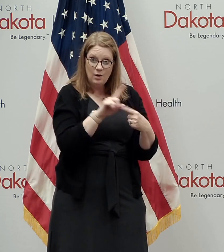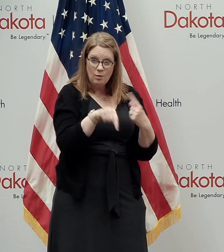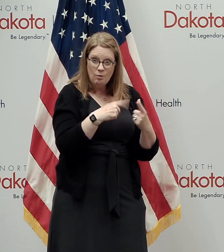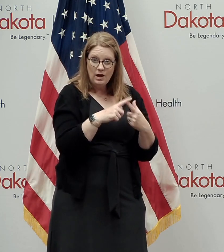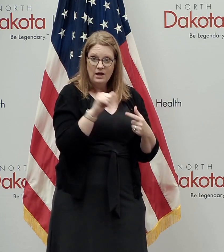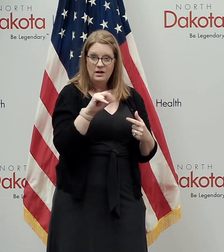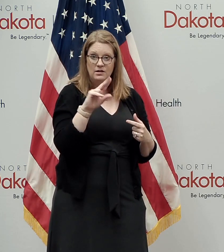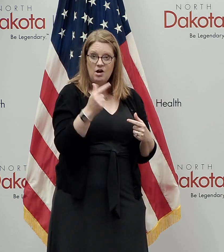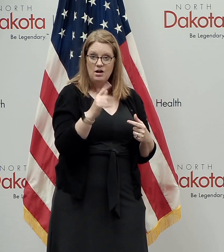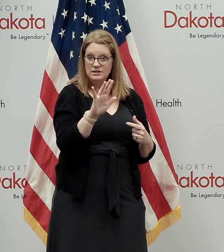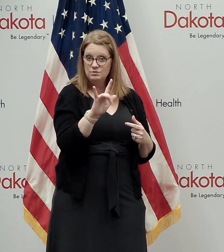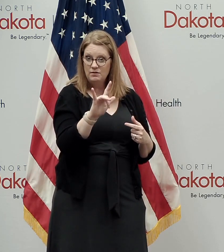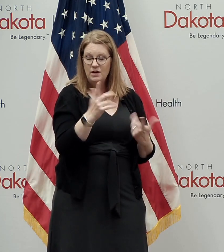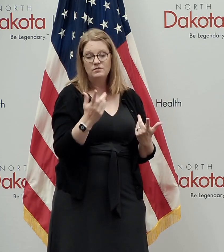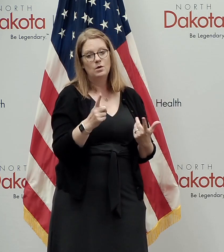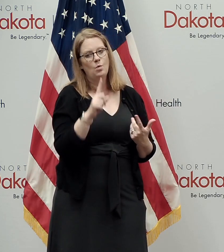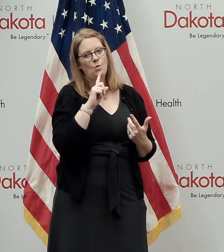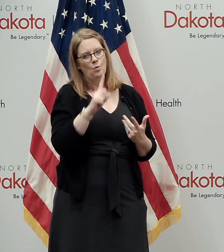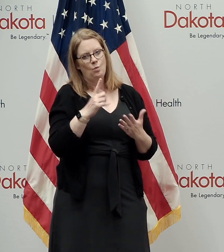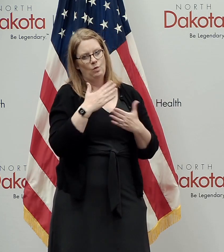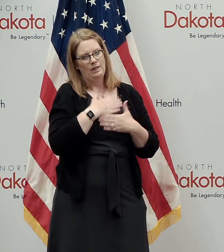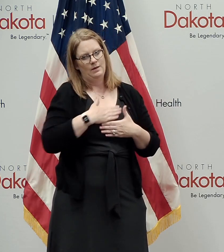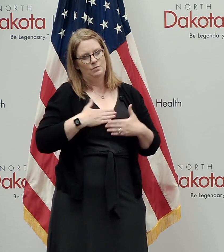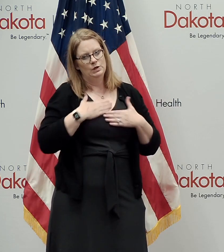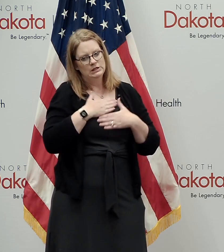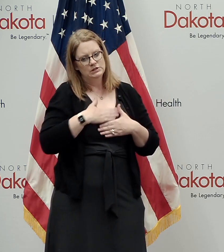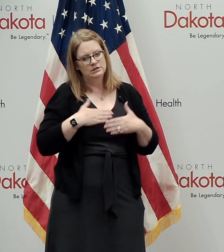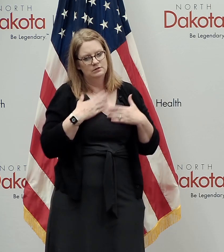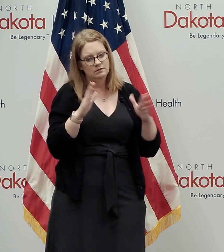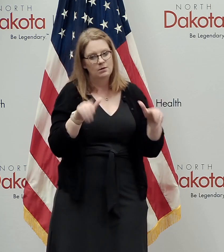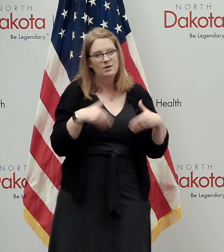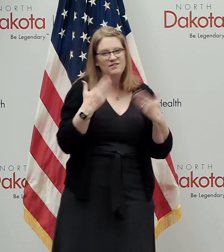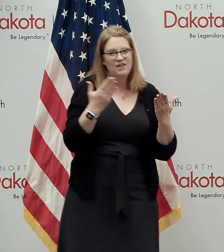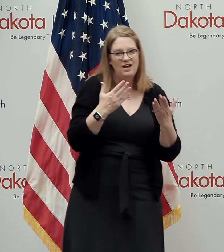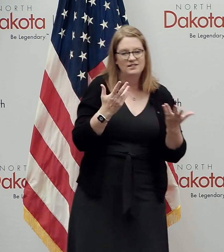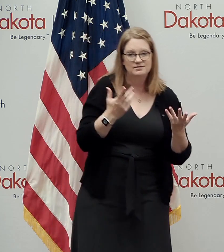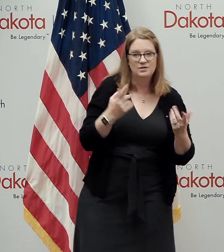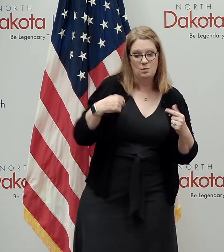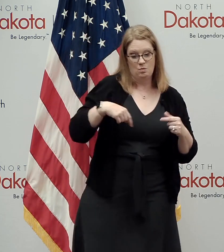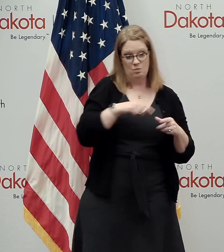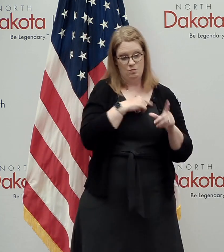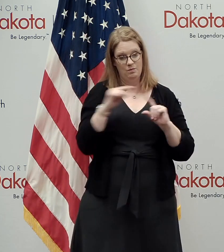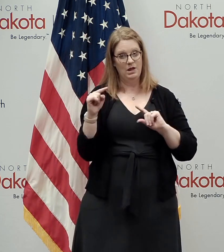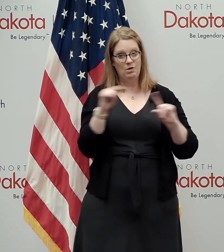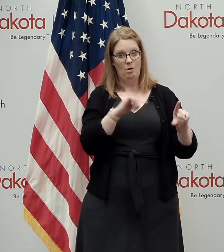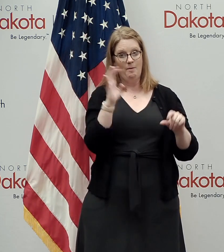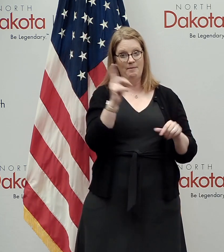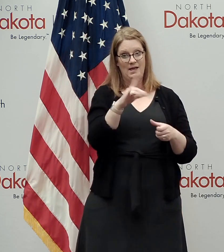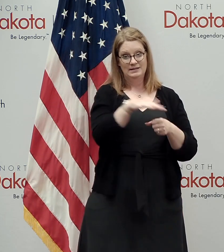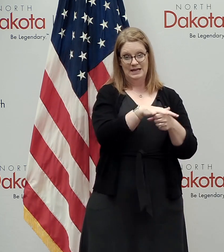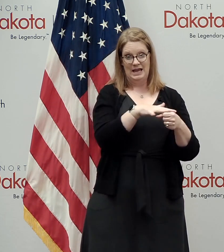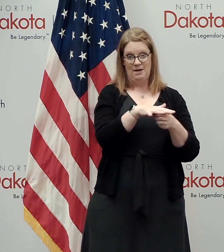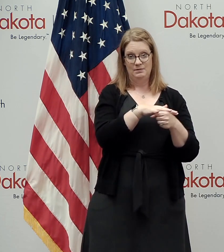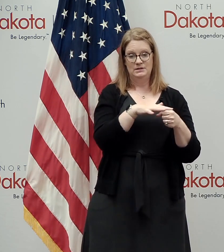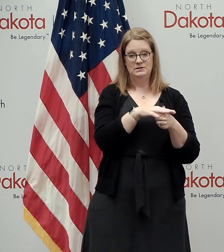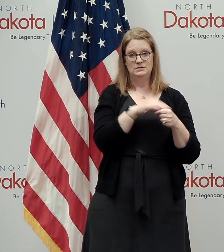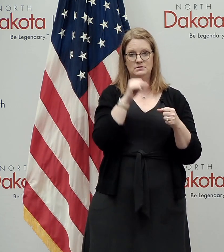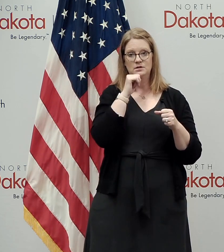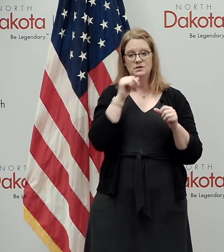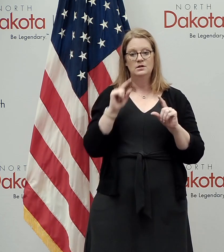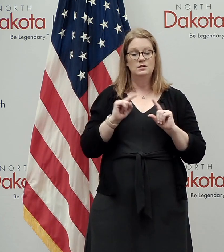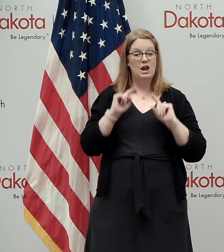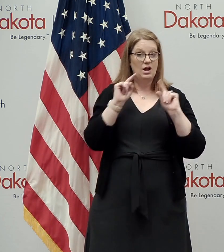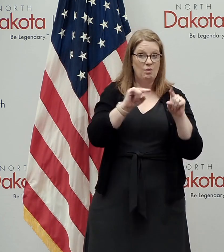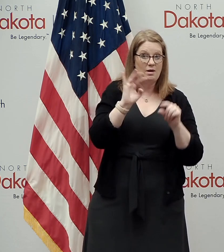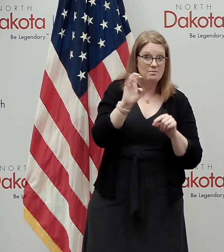very much appreciated and provides us an opportunity to know as students that when we go back to campuses, that we are not going back to harm